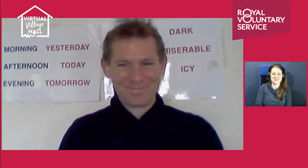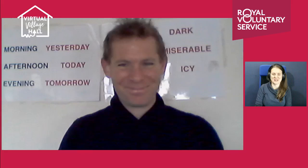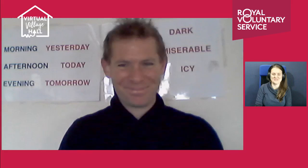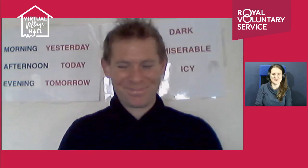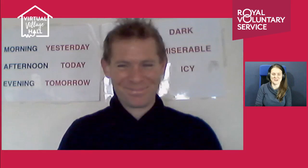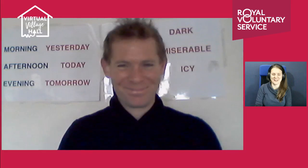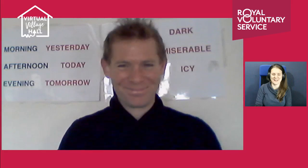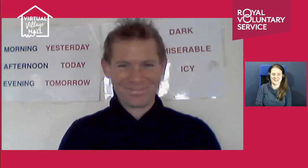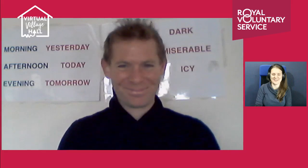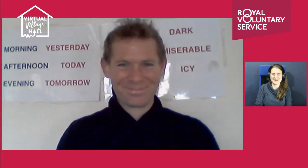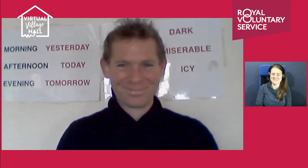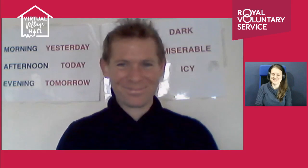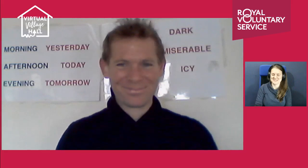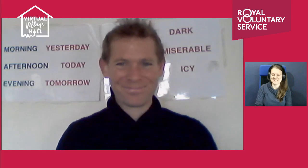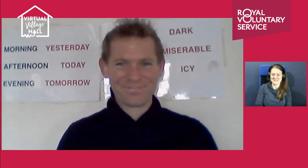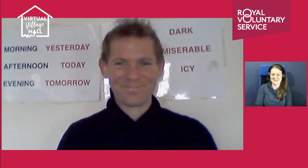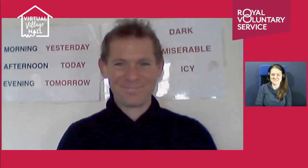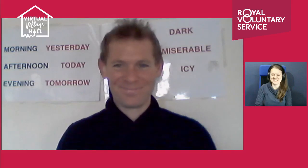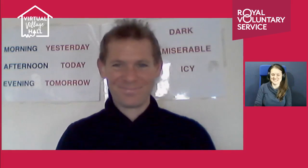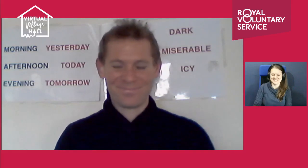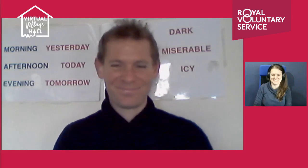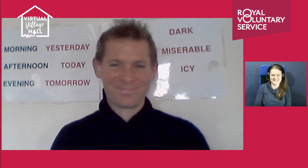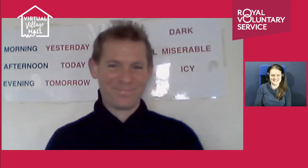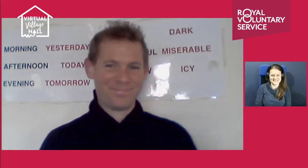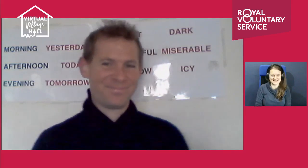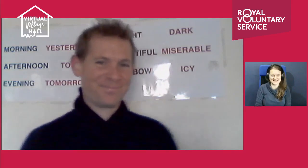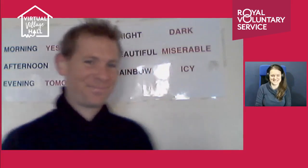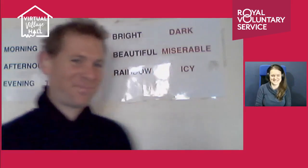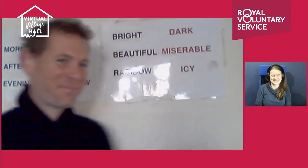not talking about working here. Certainly not.